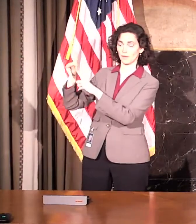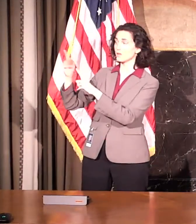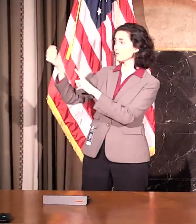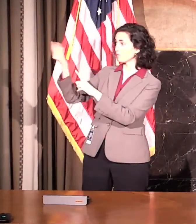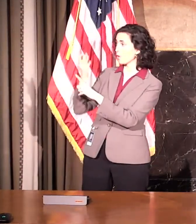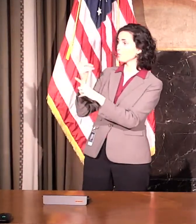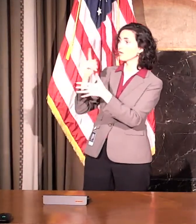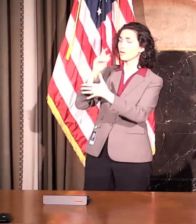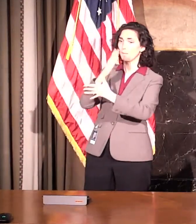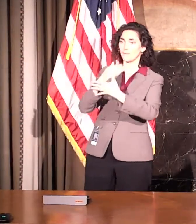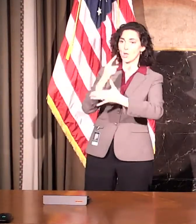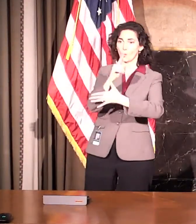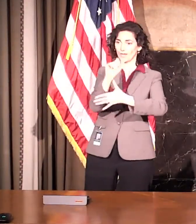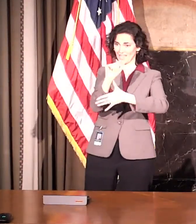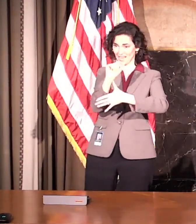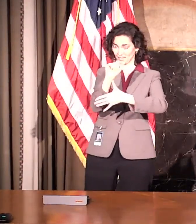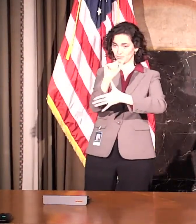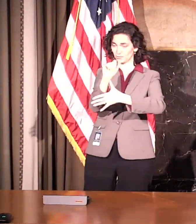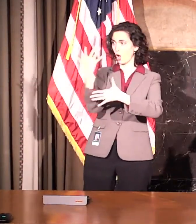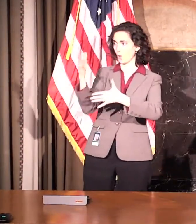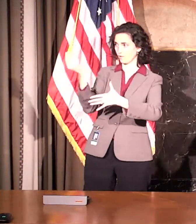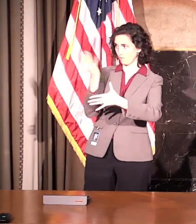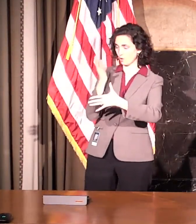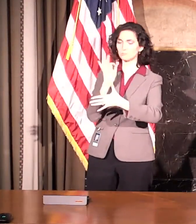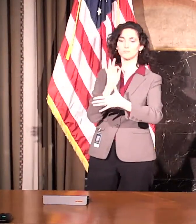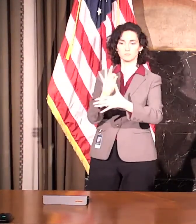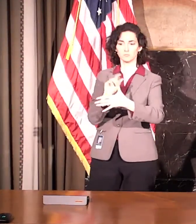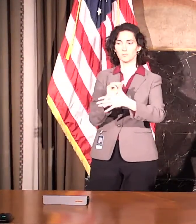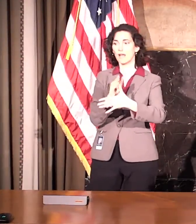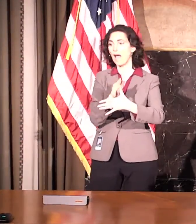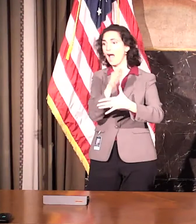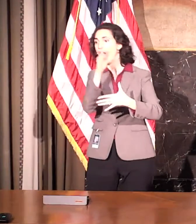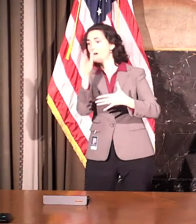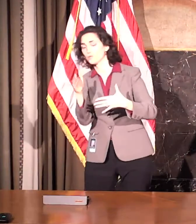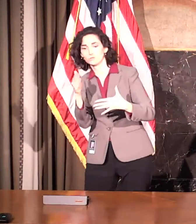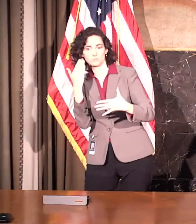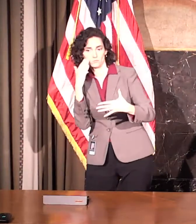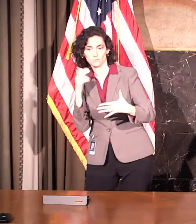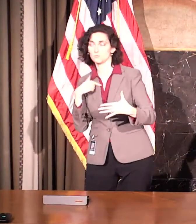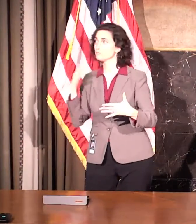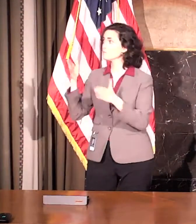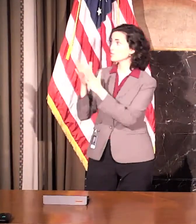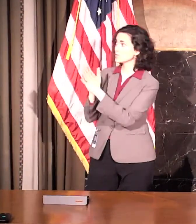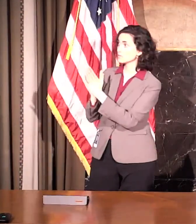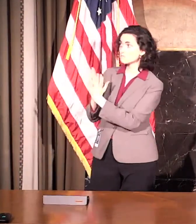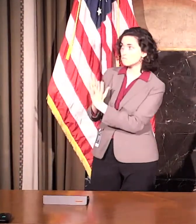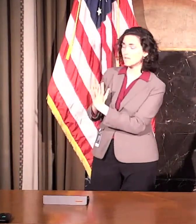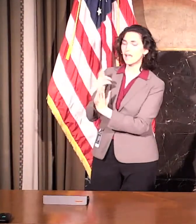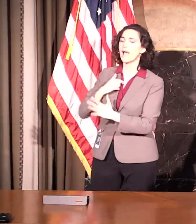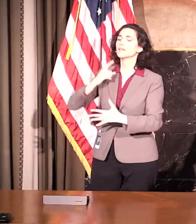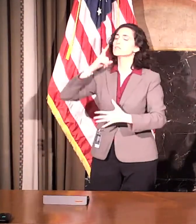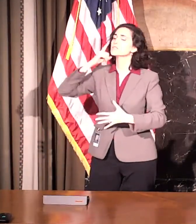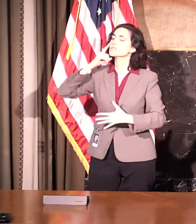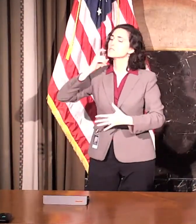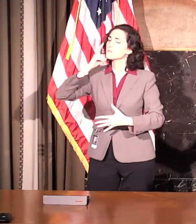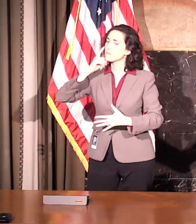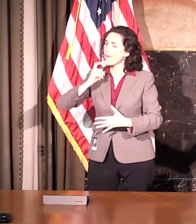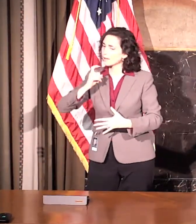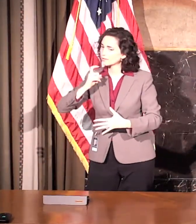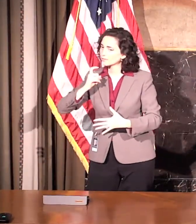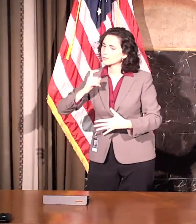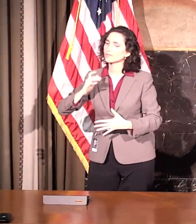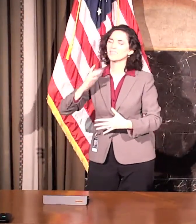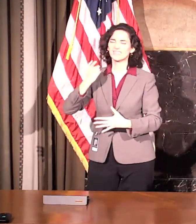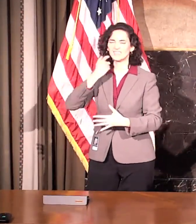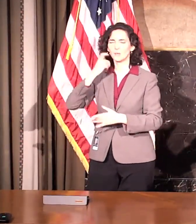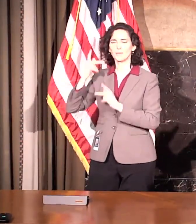which we're currently in, as to which groups need to be vaccinated next. I strongly suspect that it will include those individuals that we were